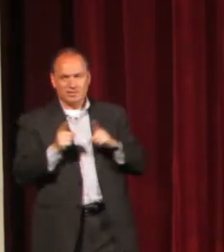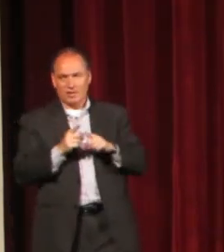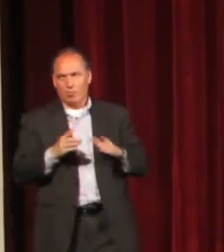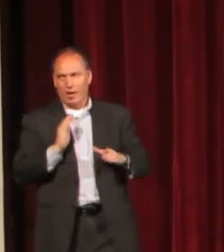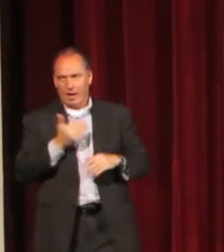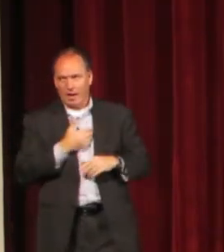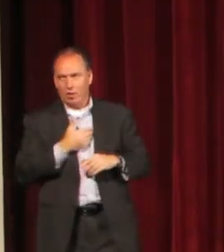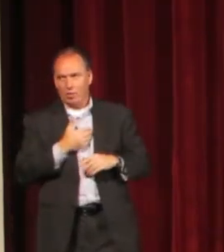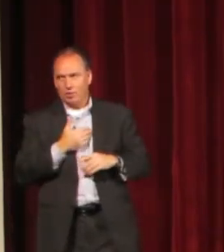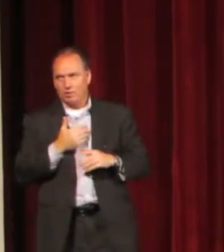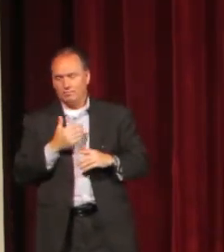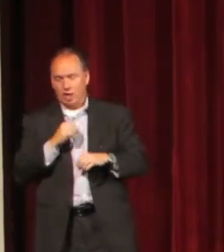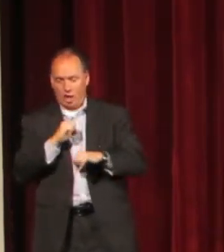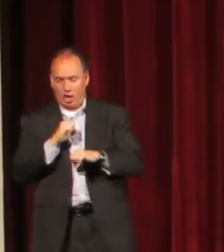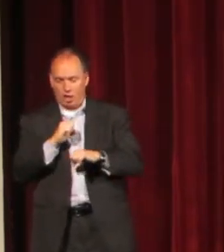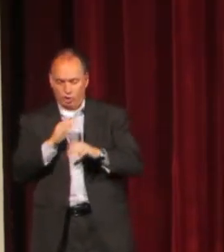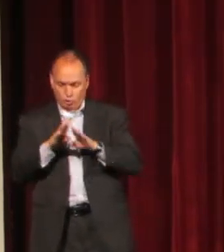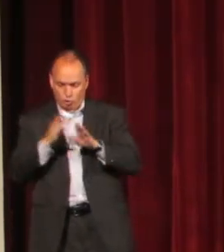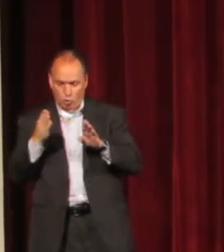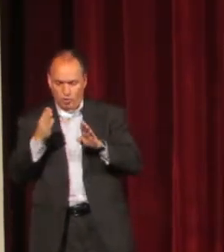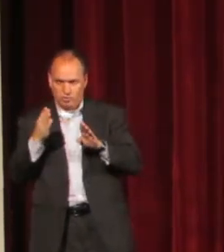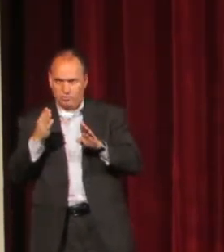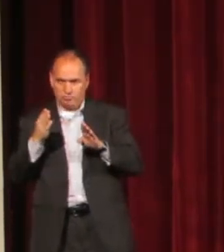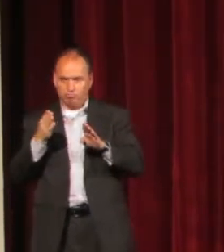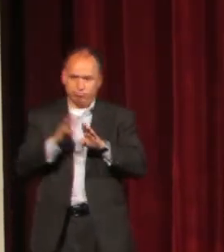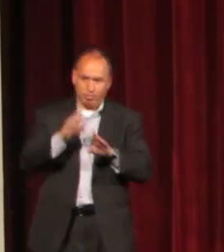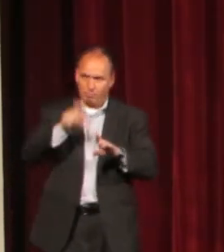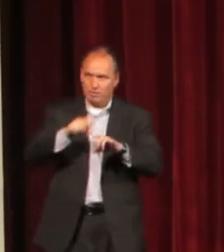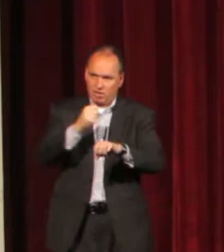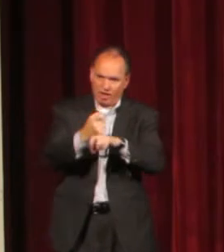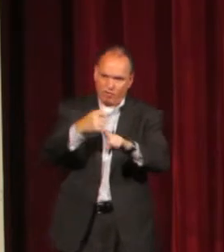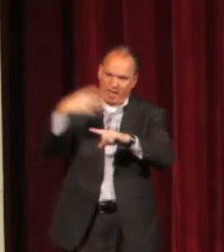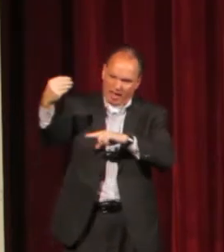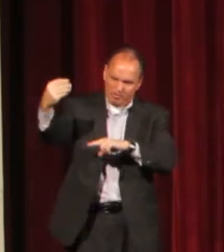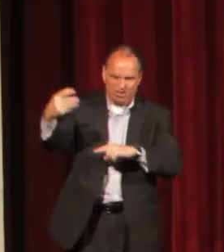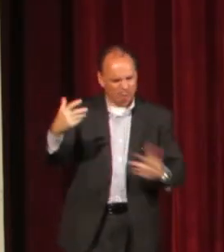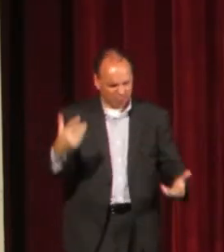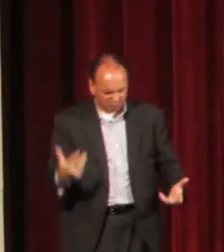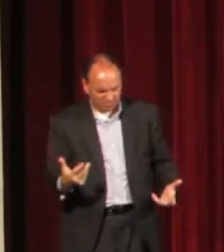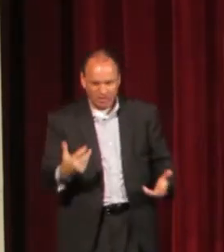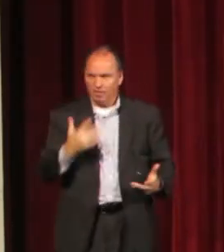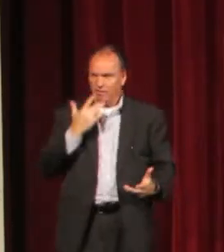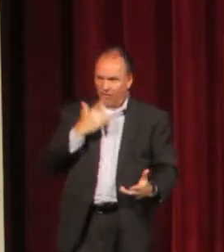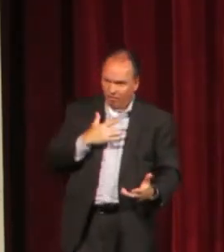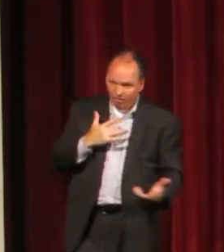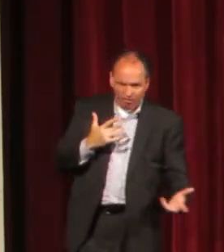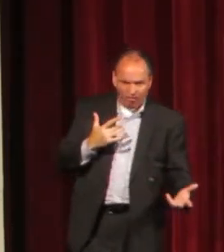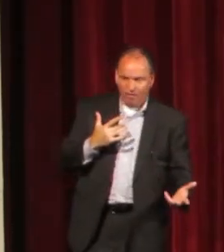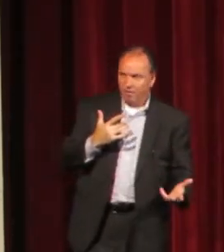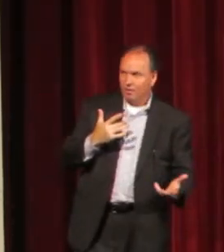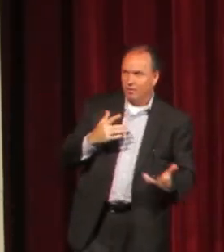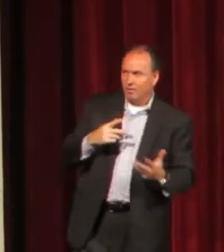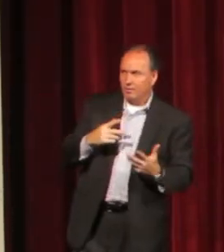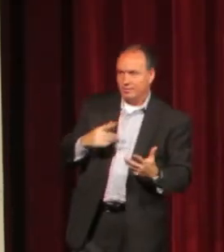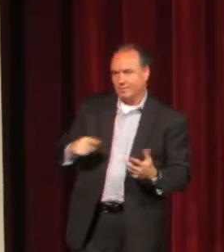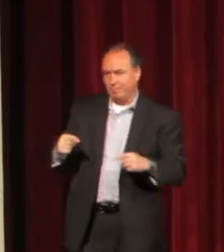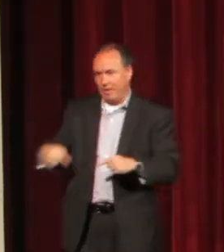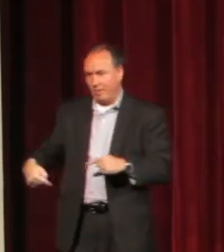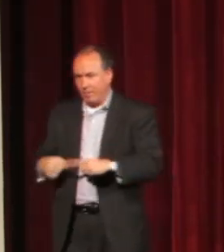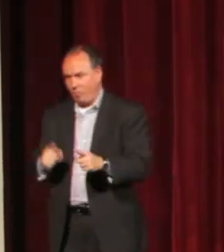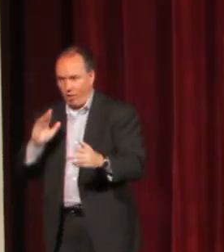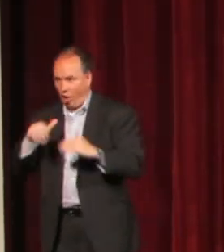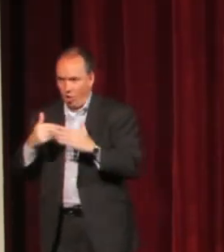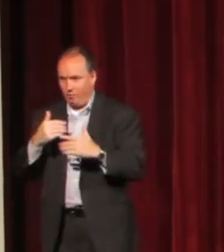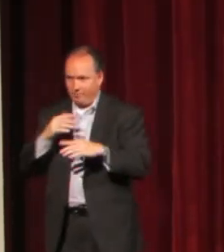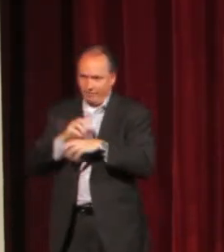way. Our doors, they have to be locked from the outside. So unfortunately, it's just pain in the butt. We've all